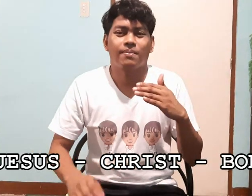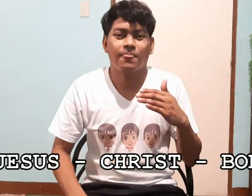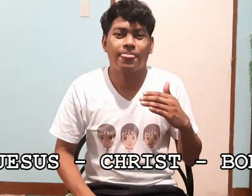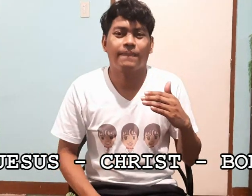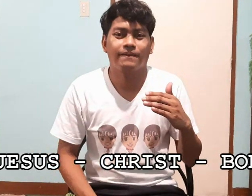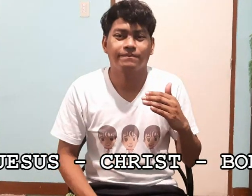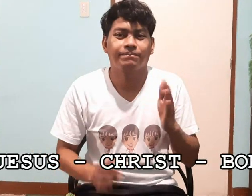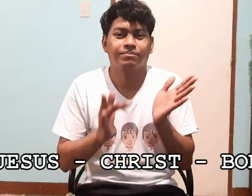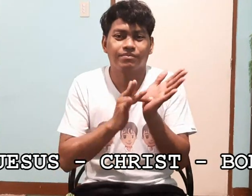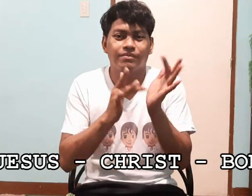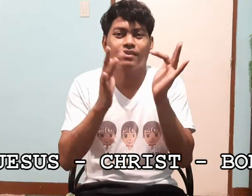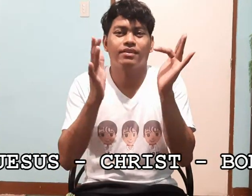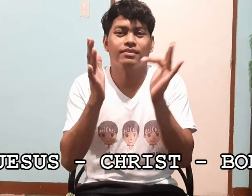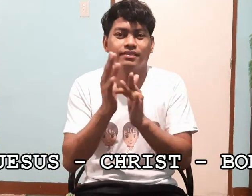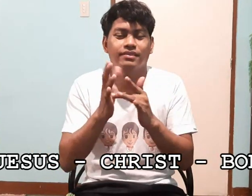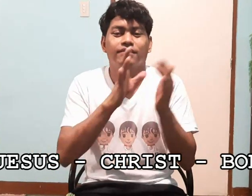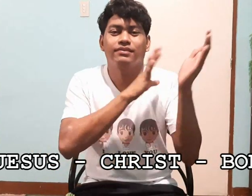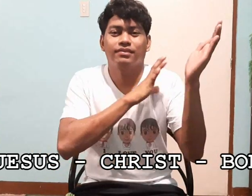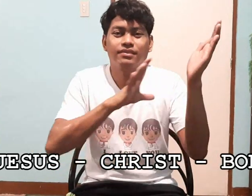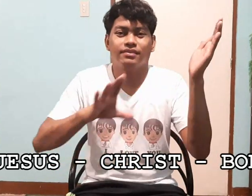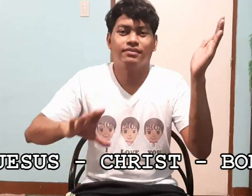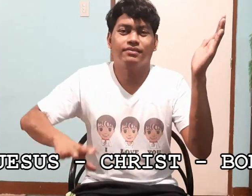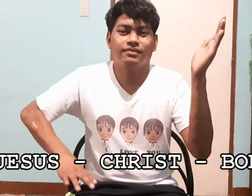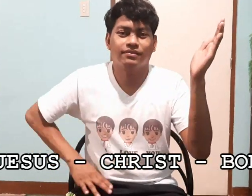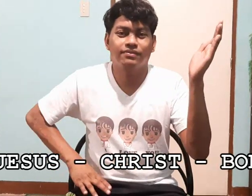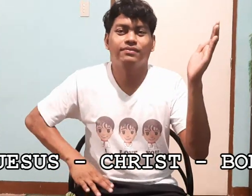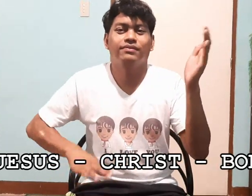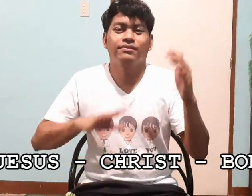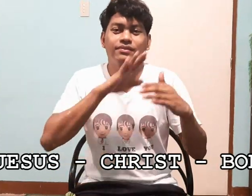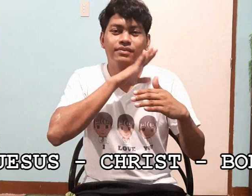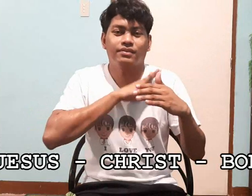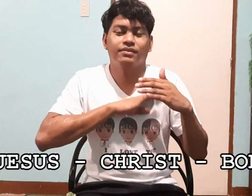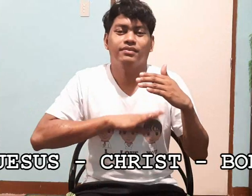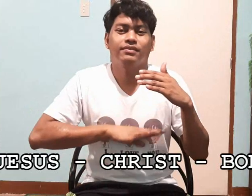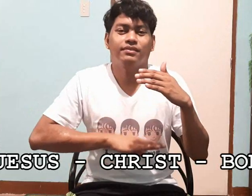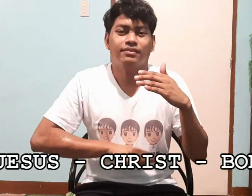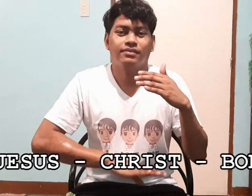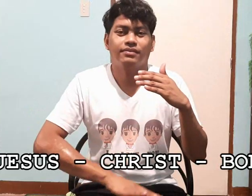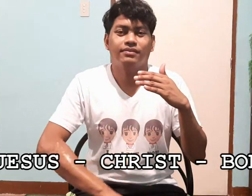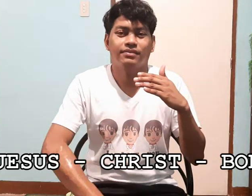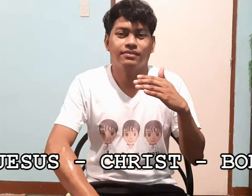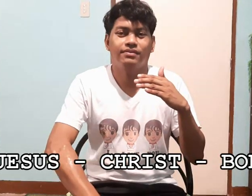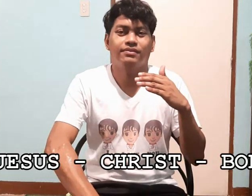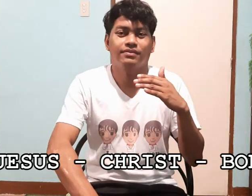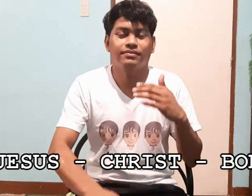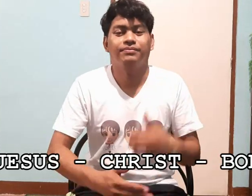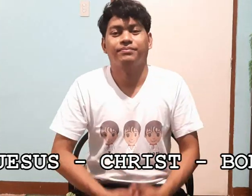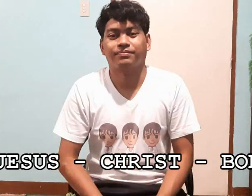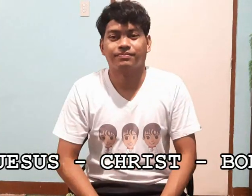that Jesus Christ is born Yeah, yeah, yeah Oh,